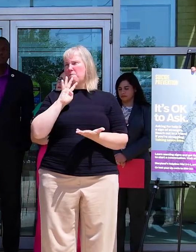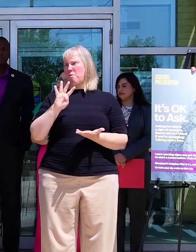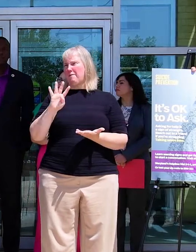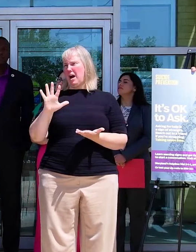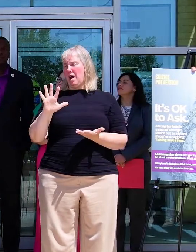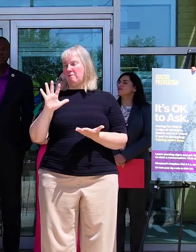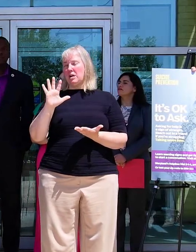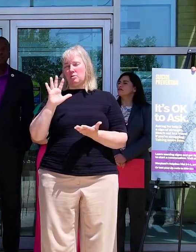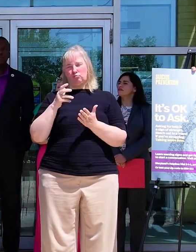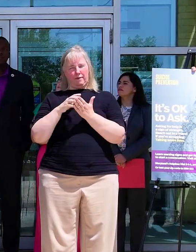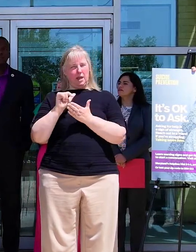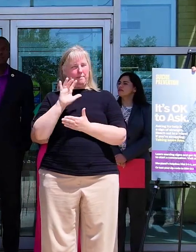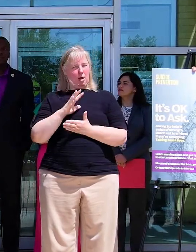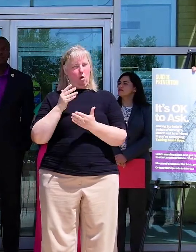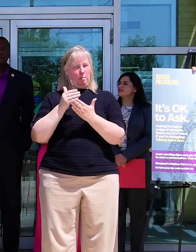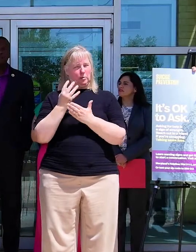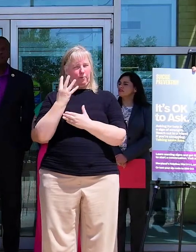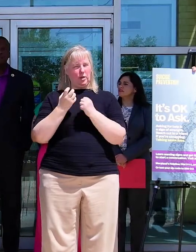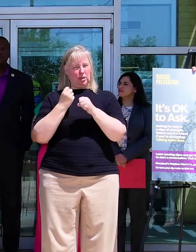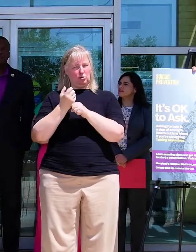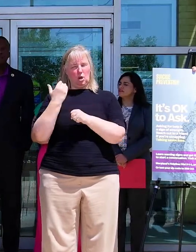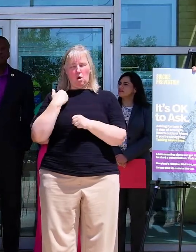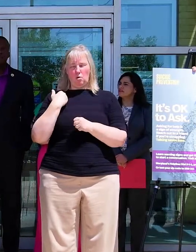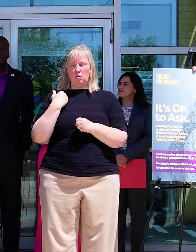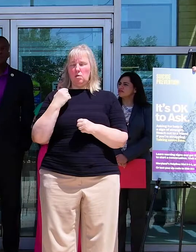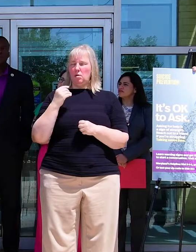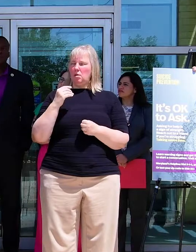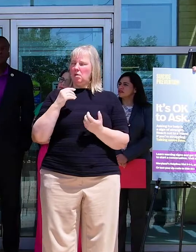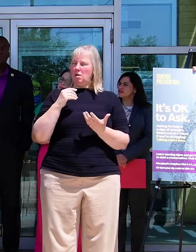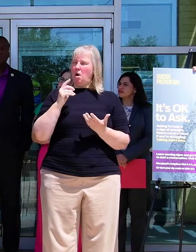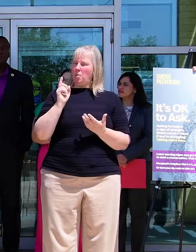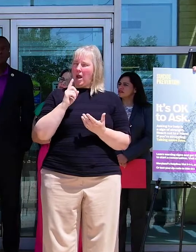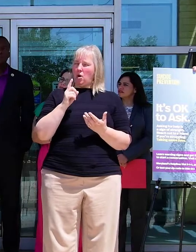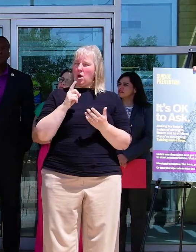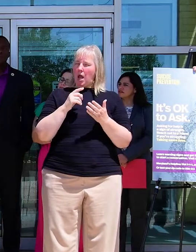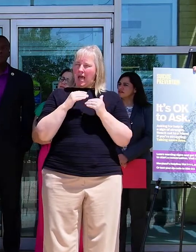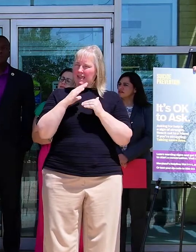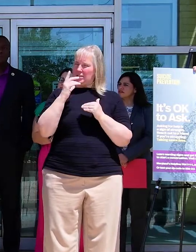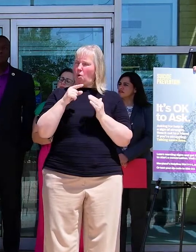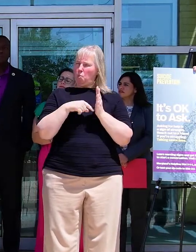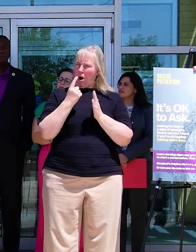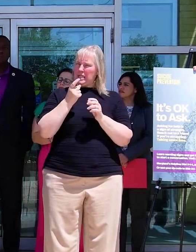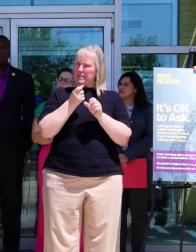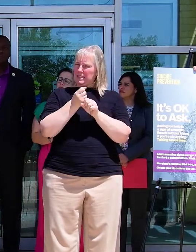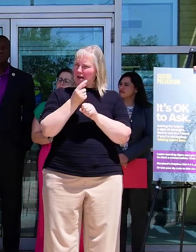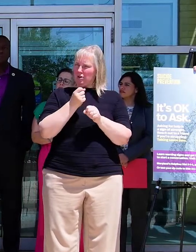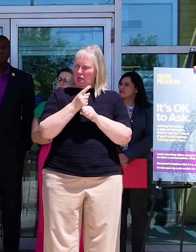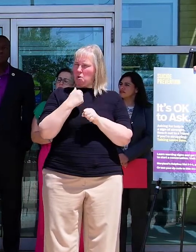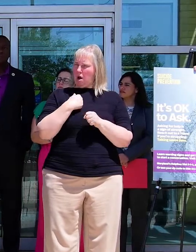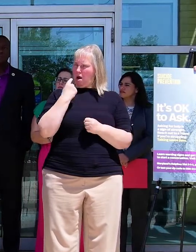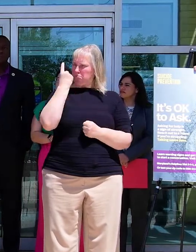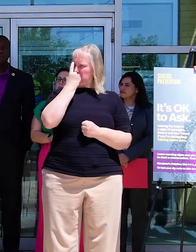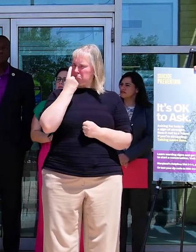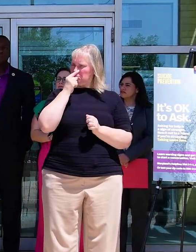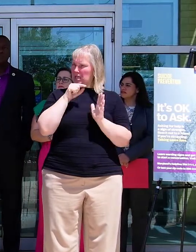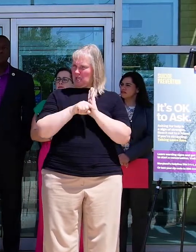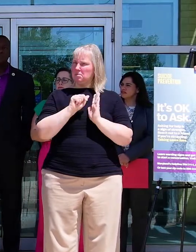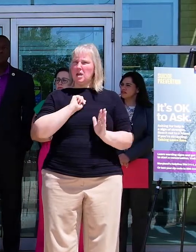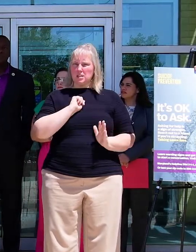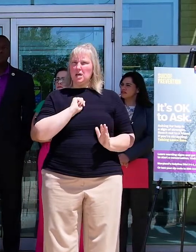4 years ago, where I didn't very seriously, at least once a year, consider killing